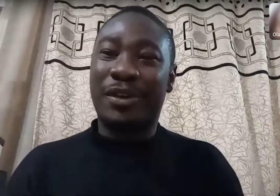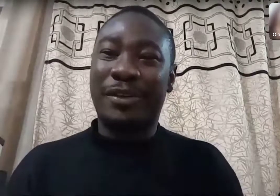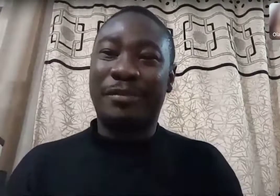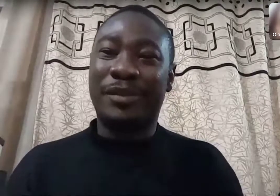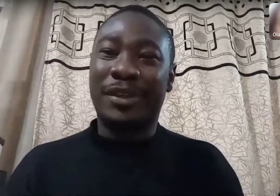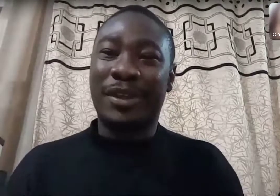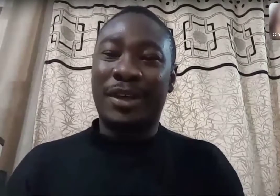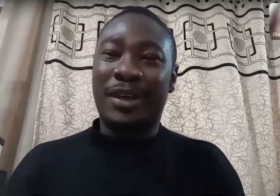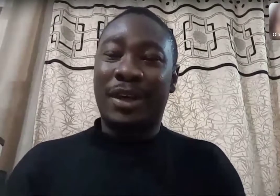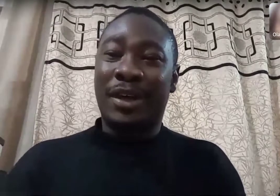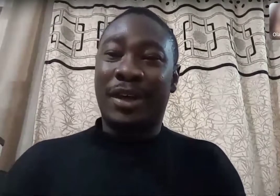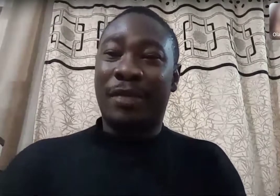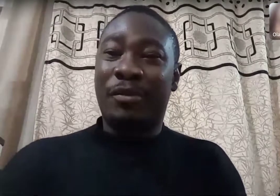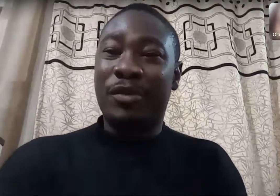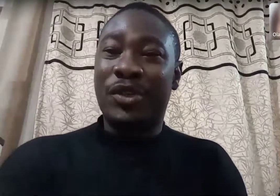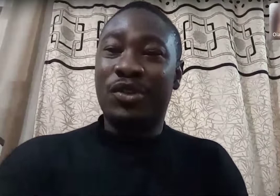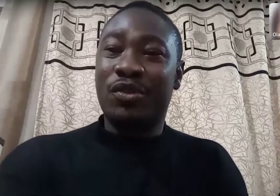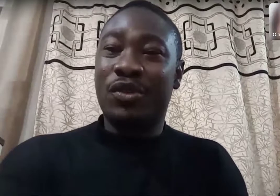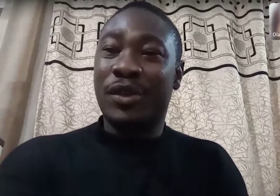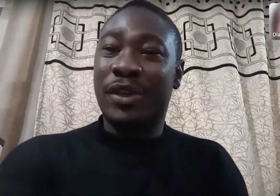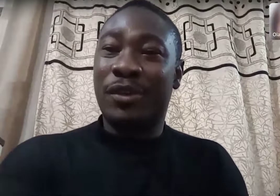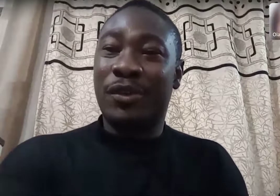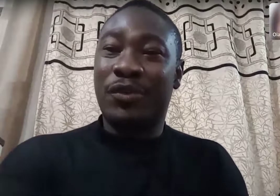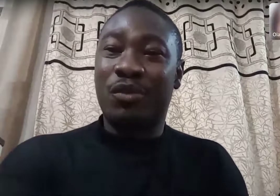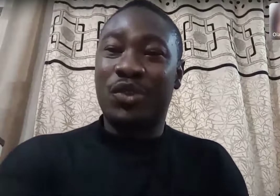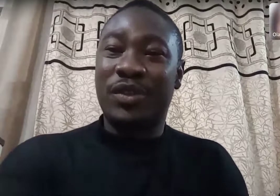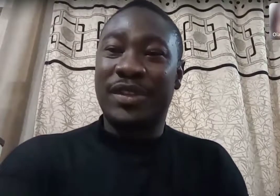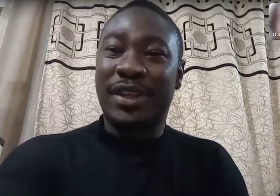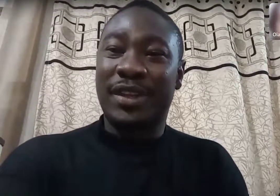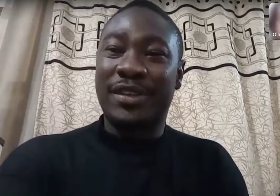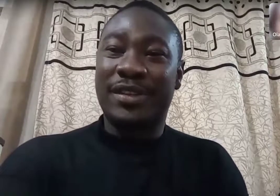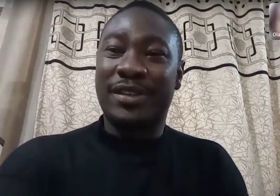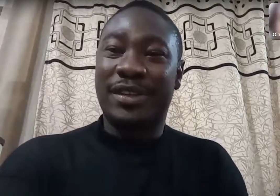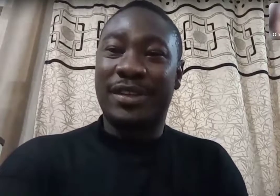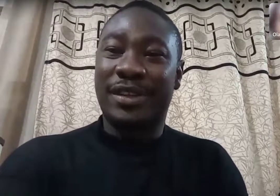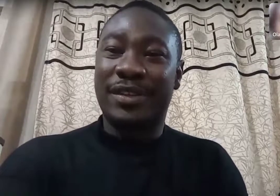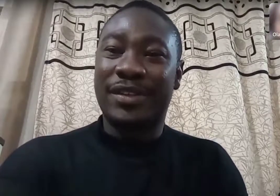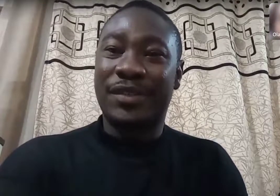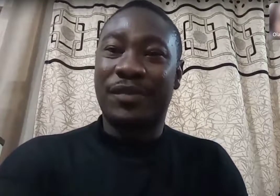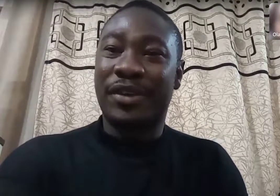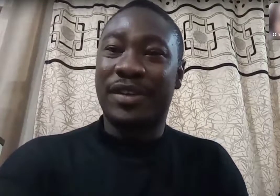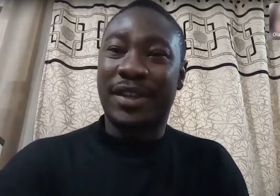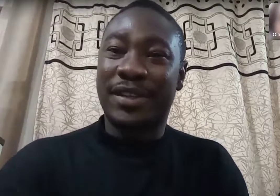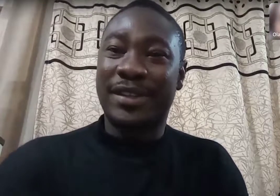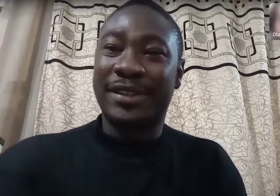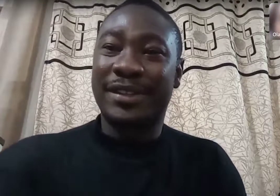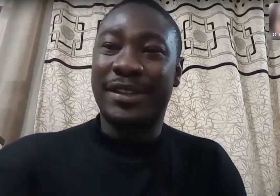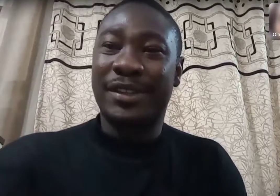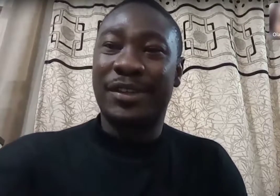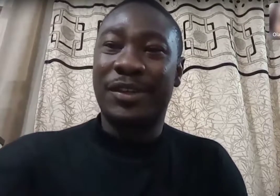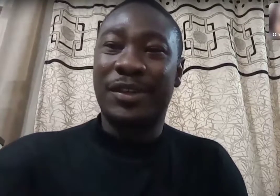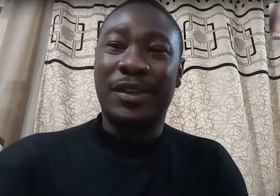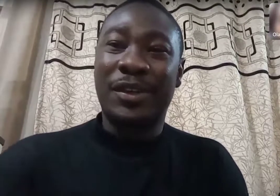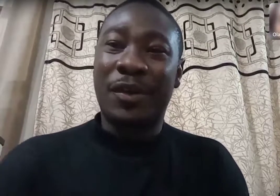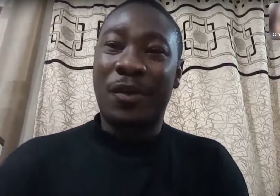welcome. I promise you, you're going to learn a lot from Uju this night, and she's very exciting.